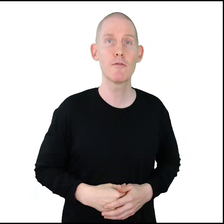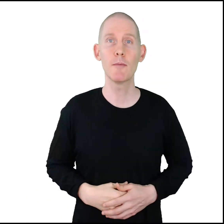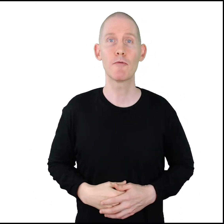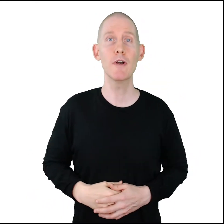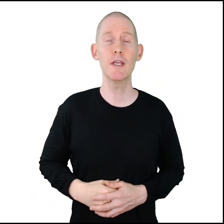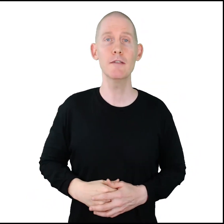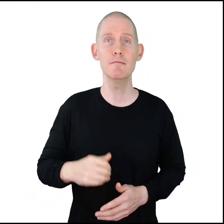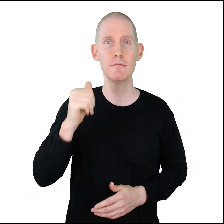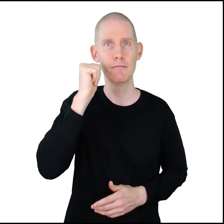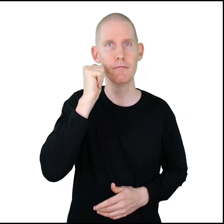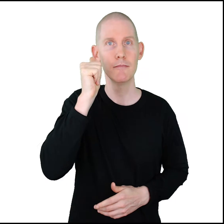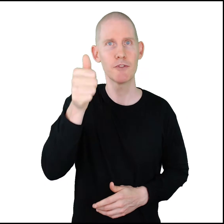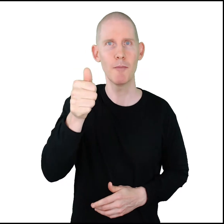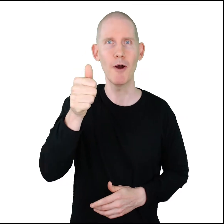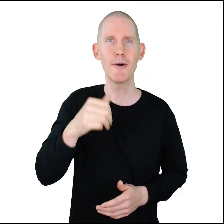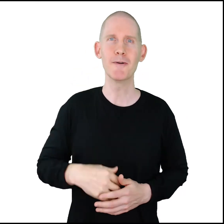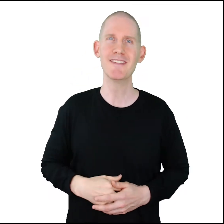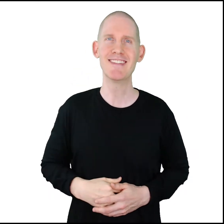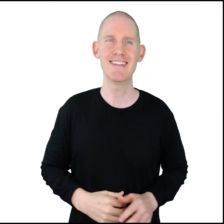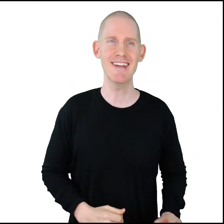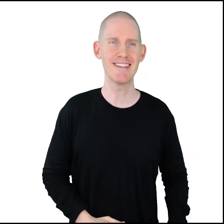From the front again. Tomorrow. Yes.